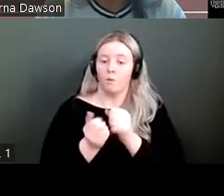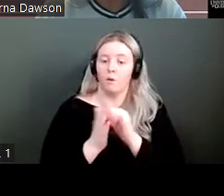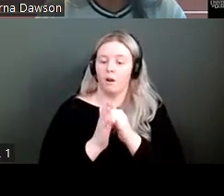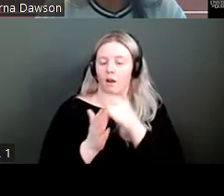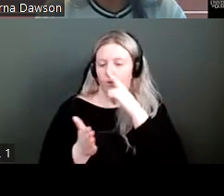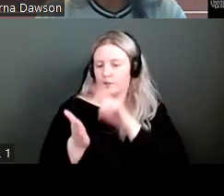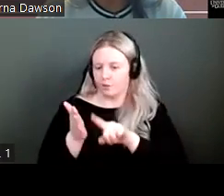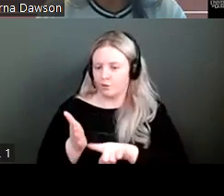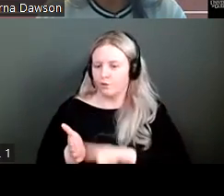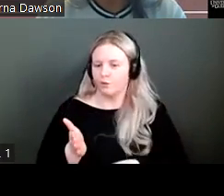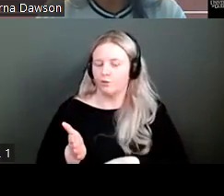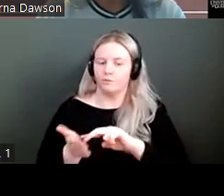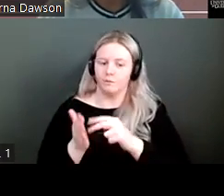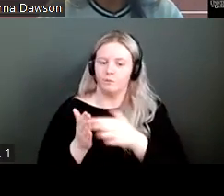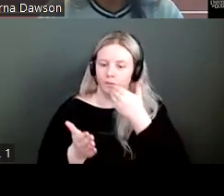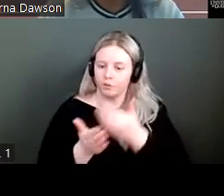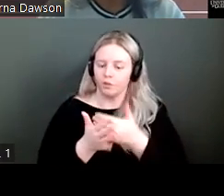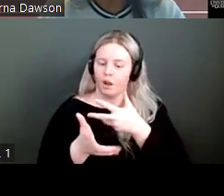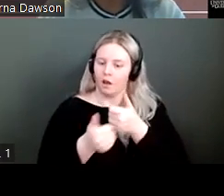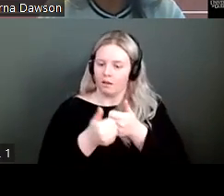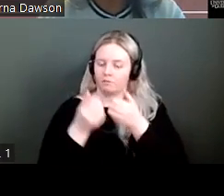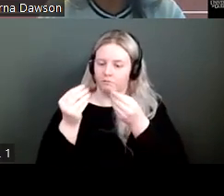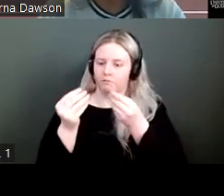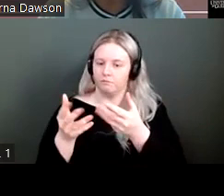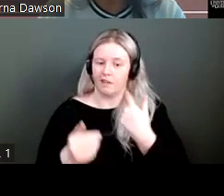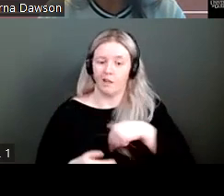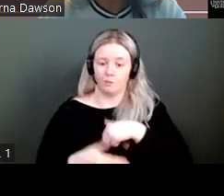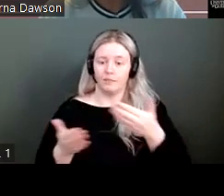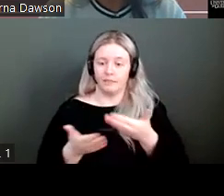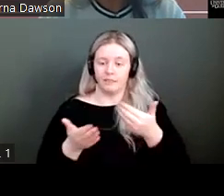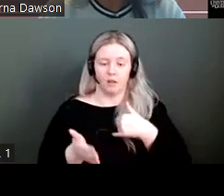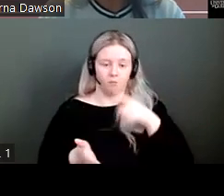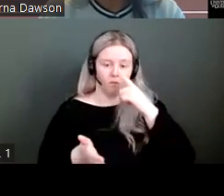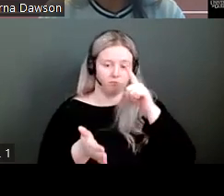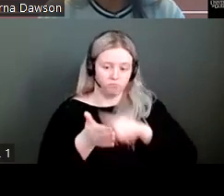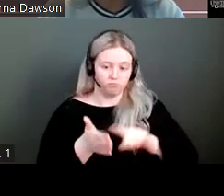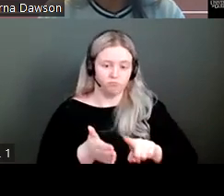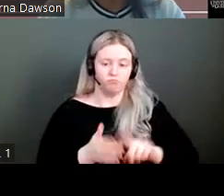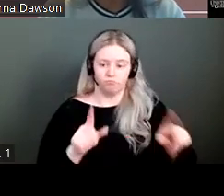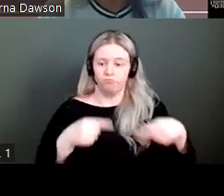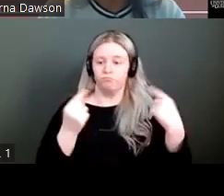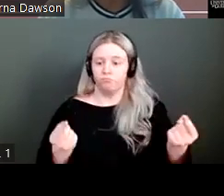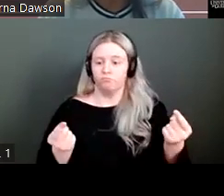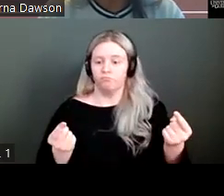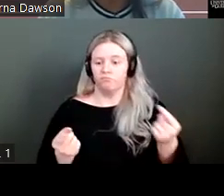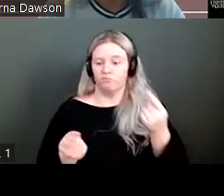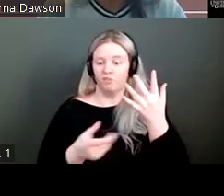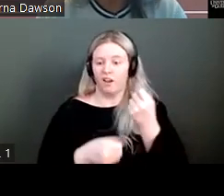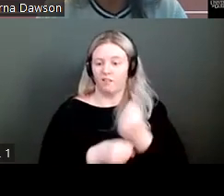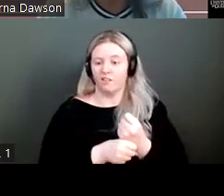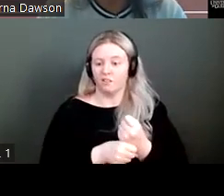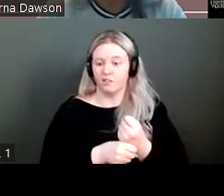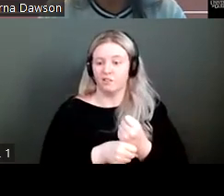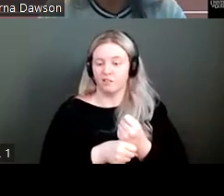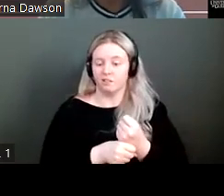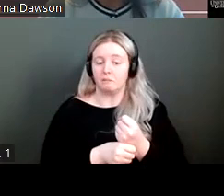including reliable and consistent data, which is what we at the observatory have been working at and lobbying for the past 5 years with